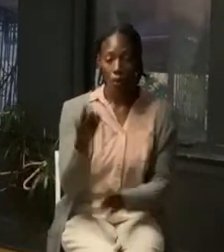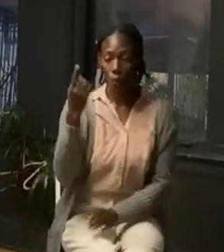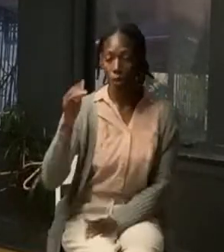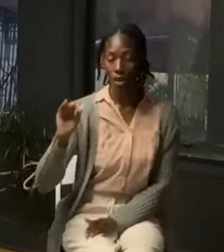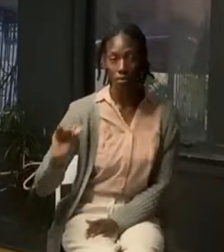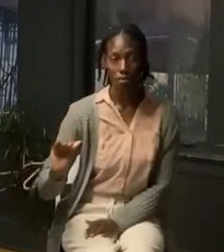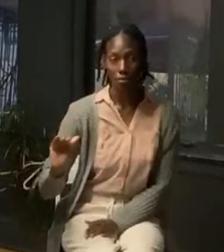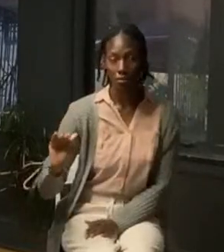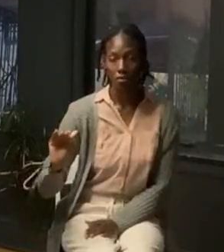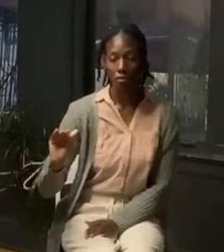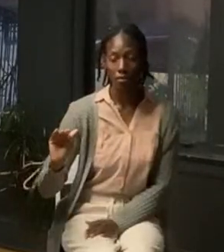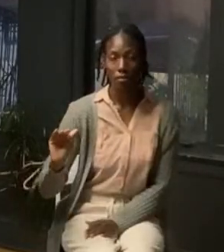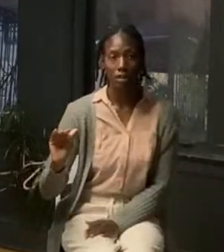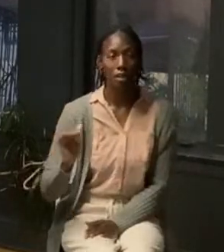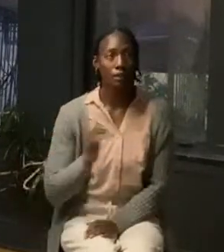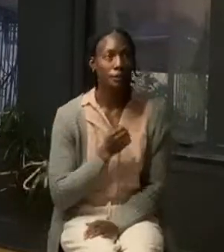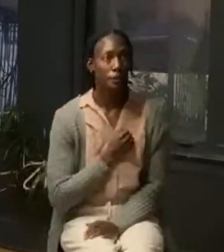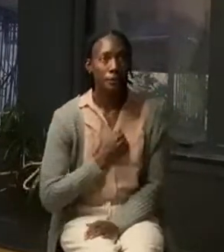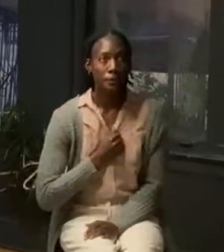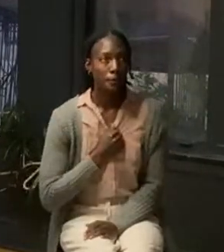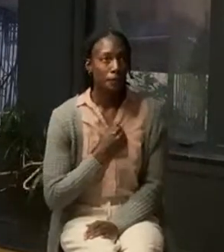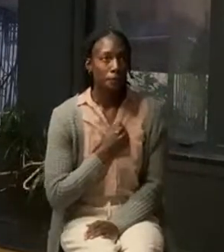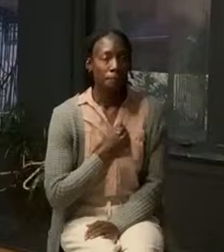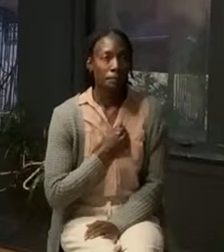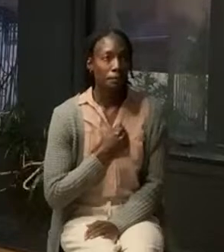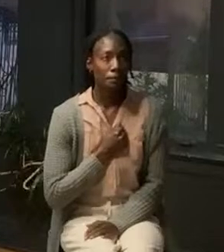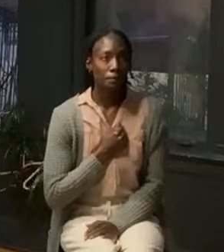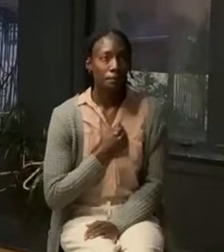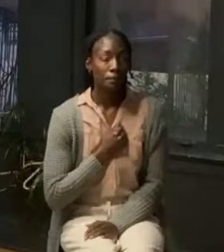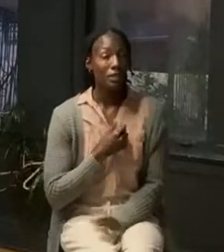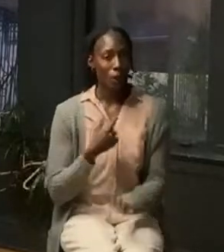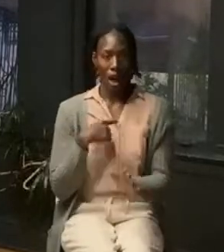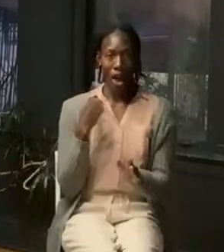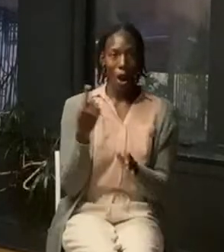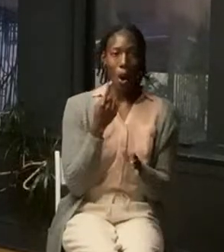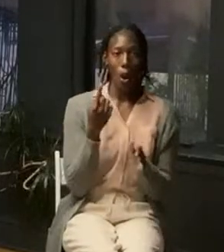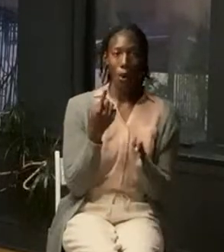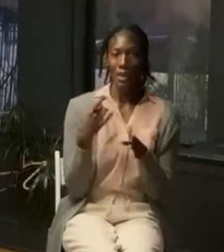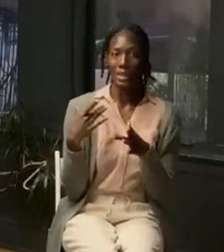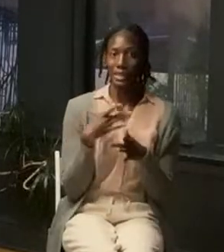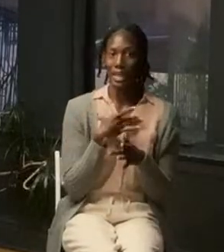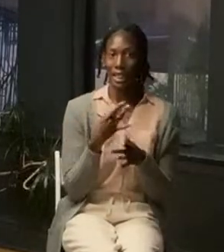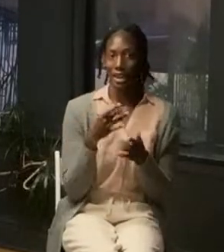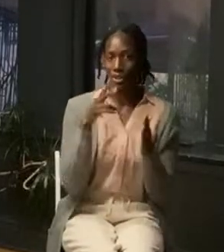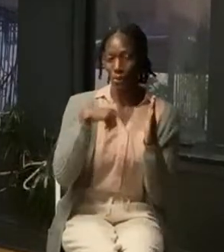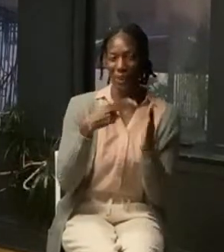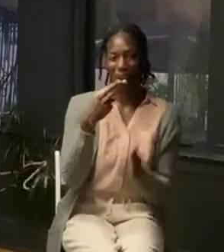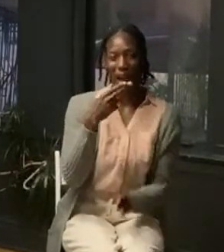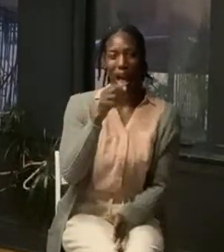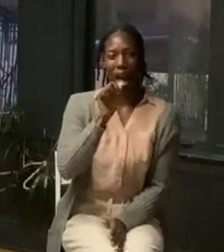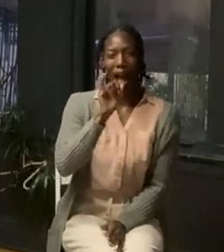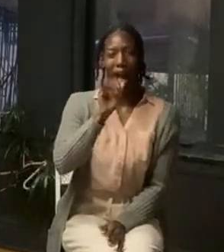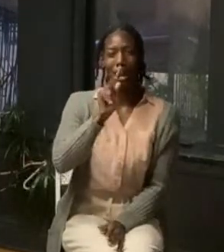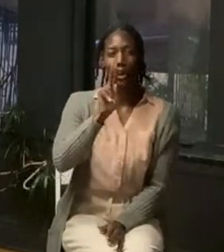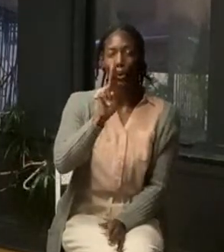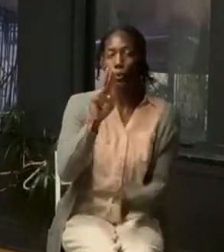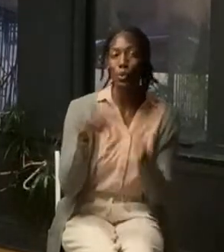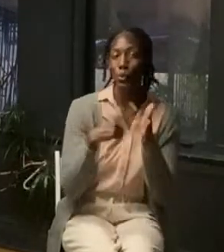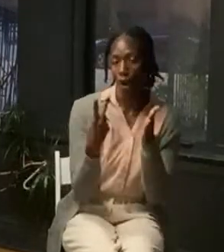child repaints it. And I always read haiku twice for obvious reasons. So,